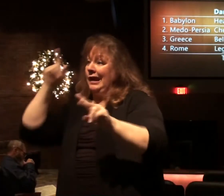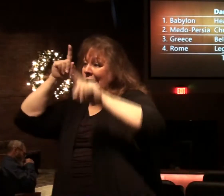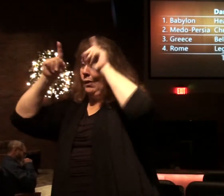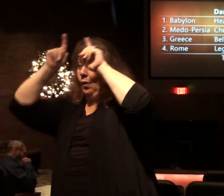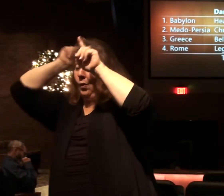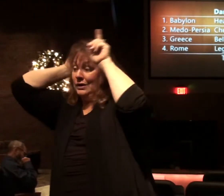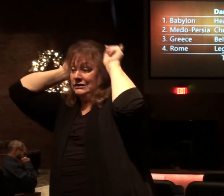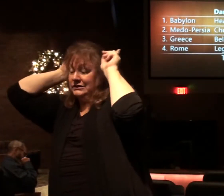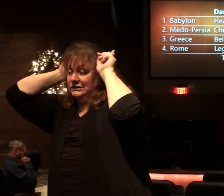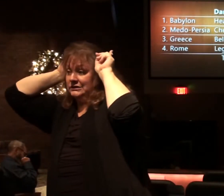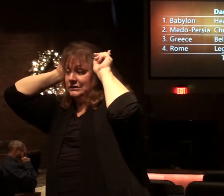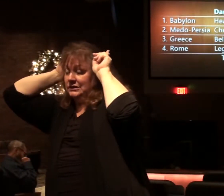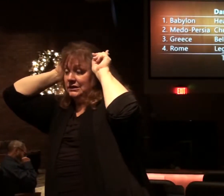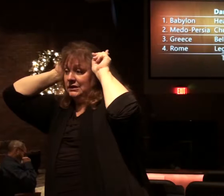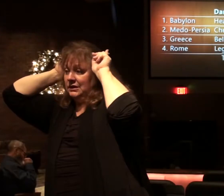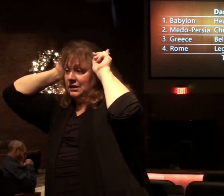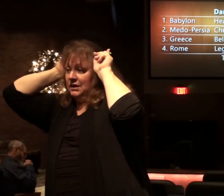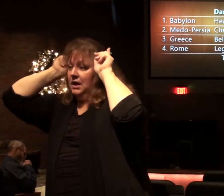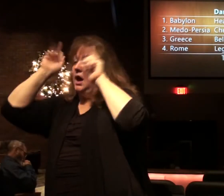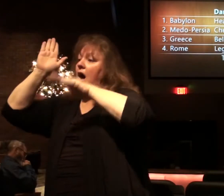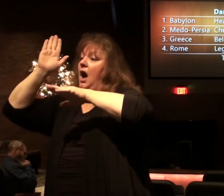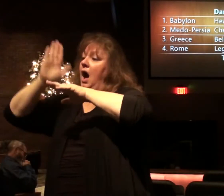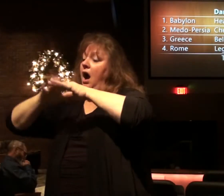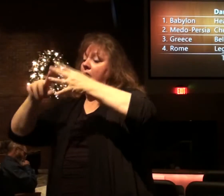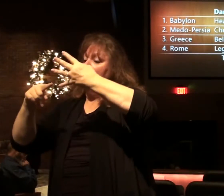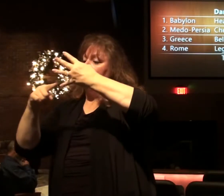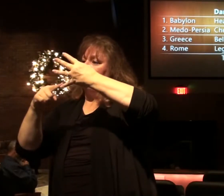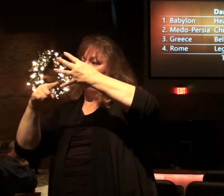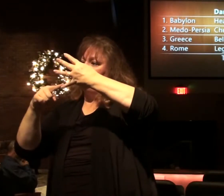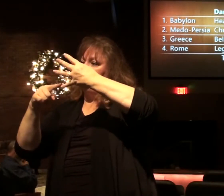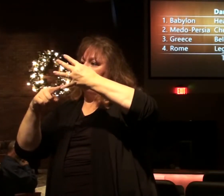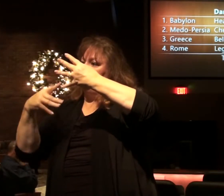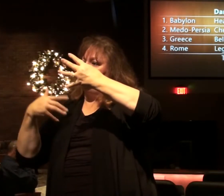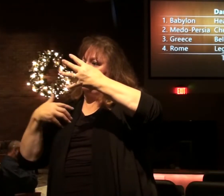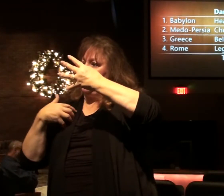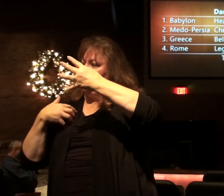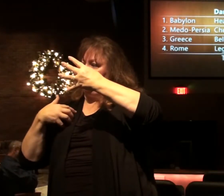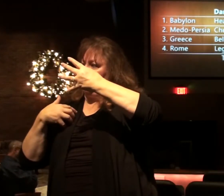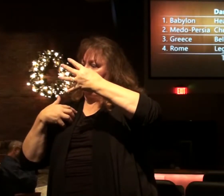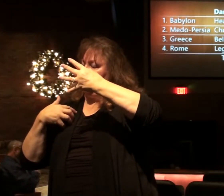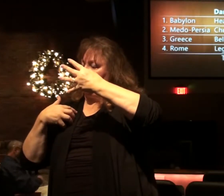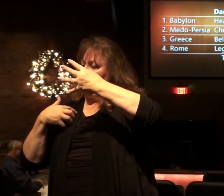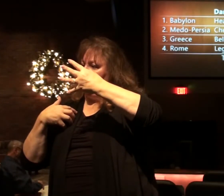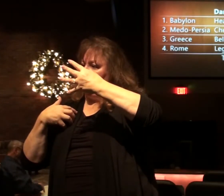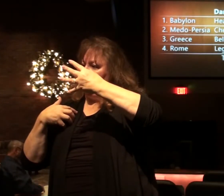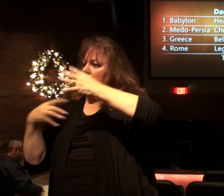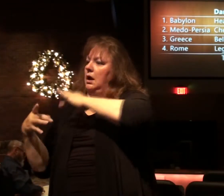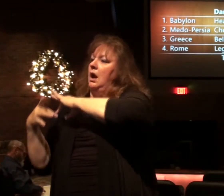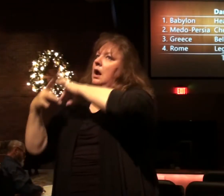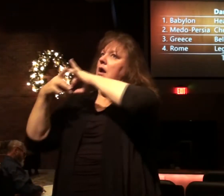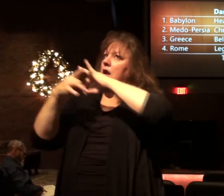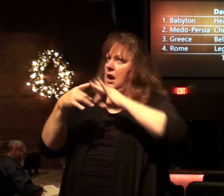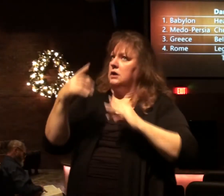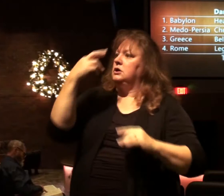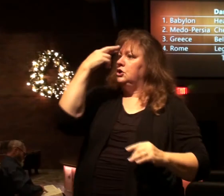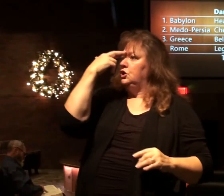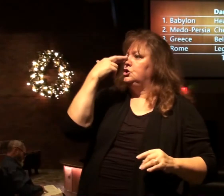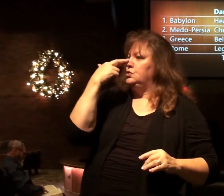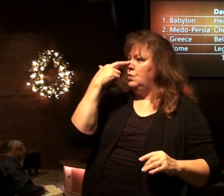horns. And they are on the 4th beast. So connected to Rome